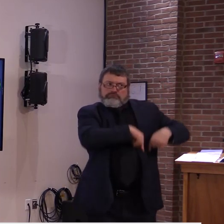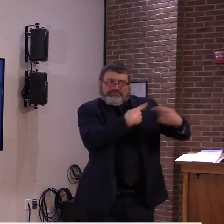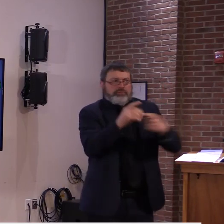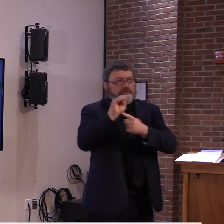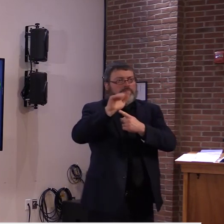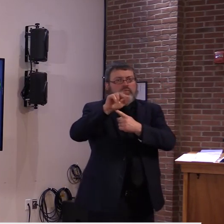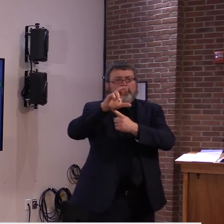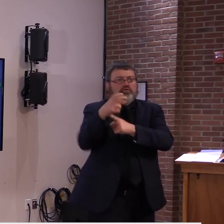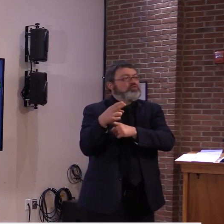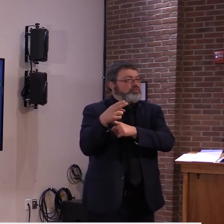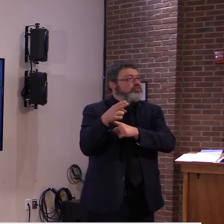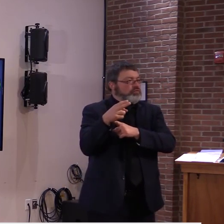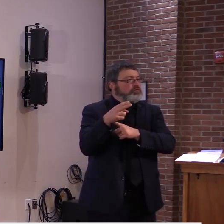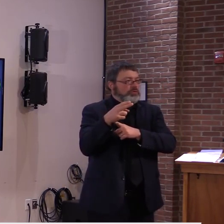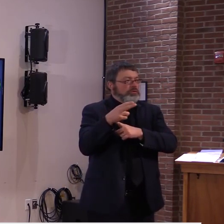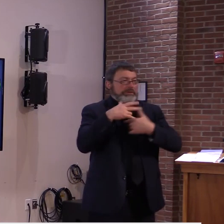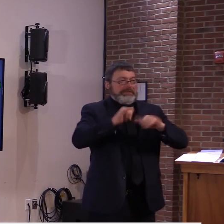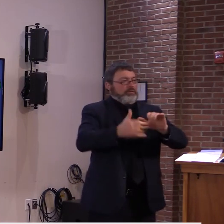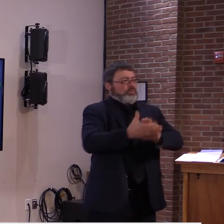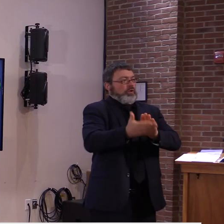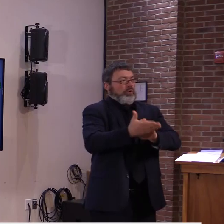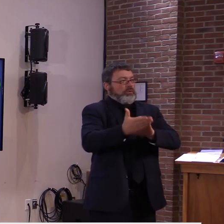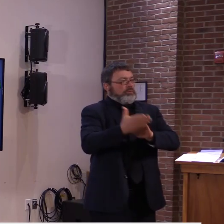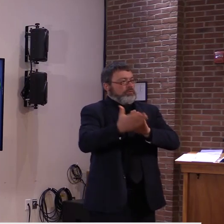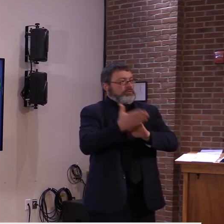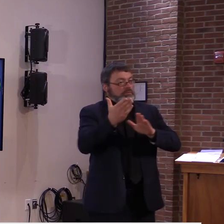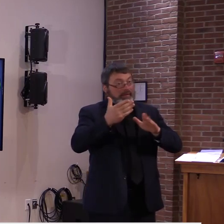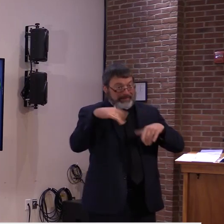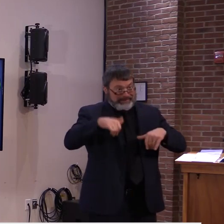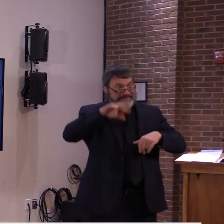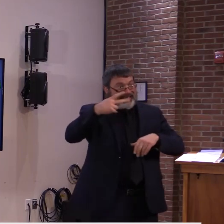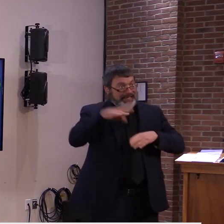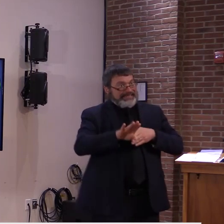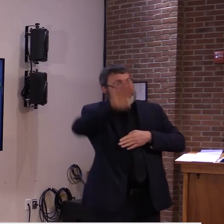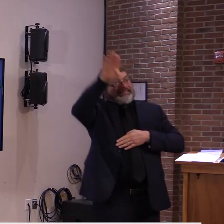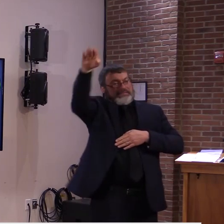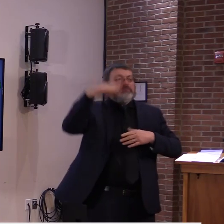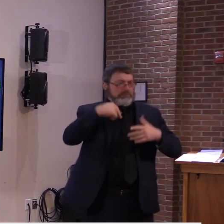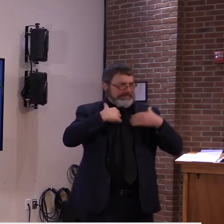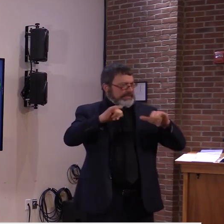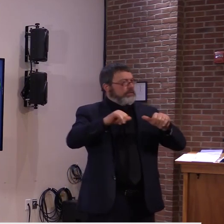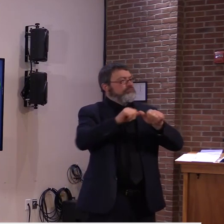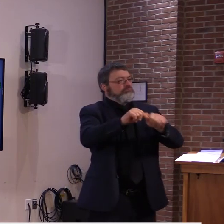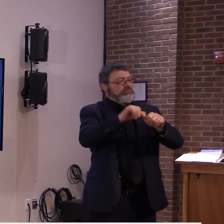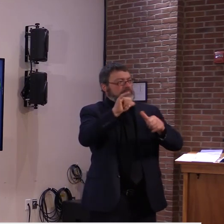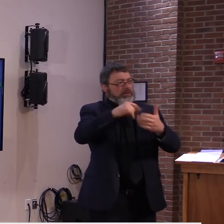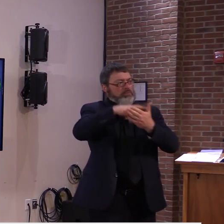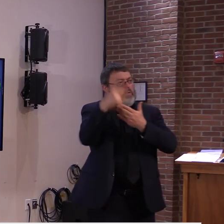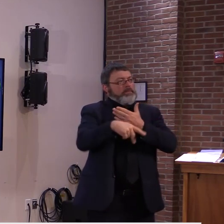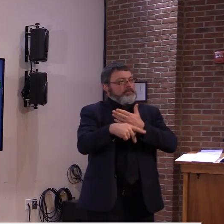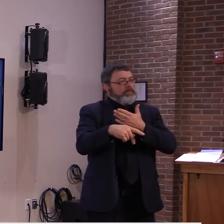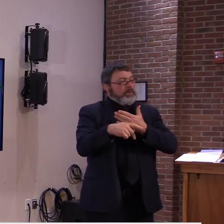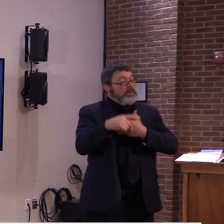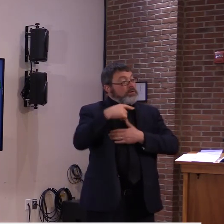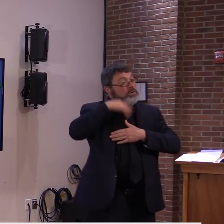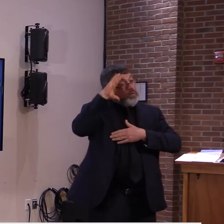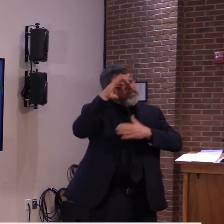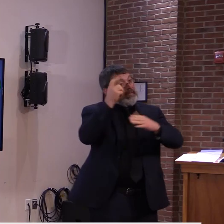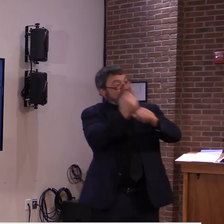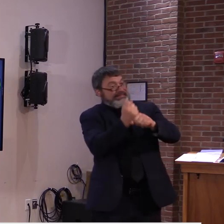not congregating, not on the streets in this COVID environment. We've done this since the beginning of